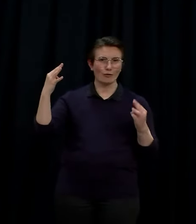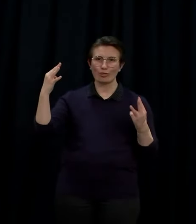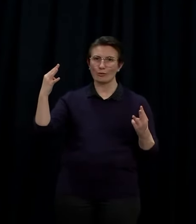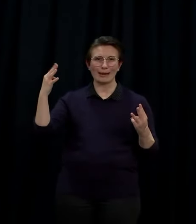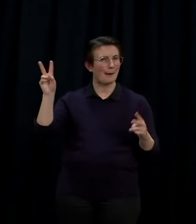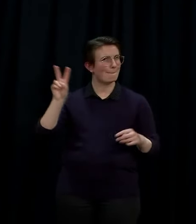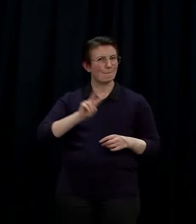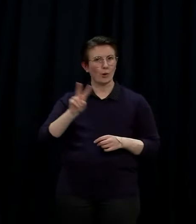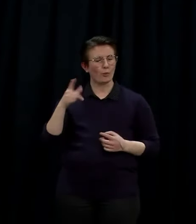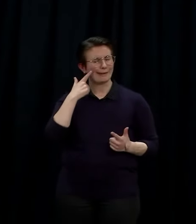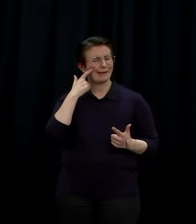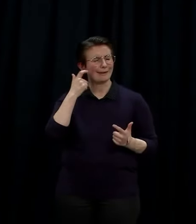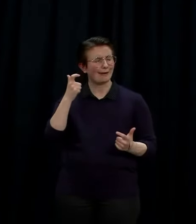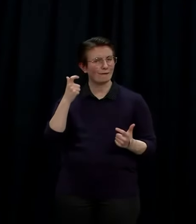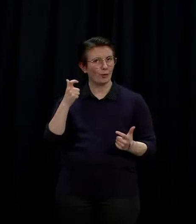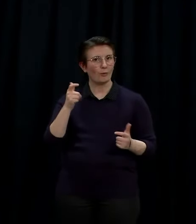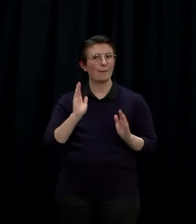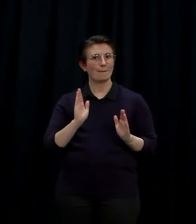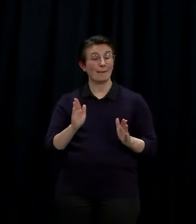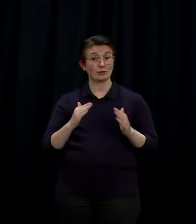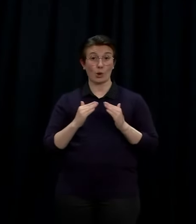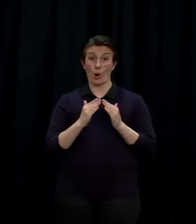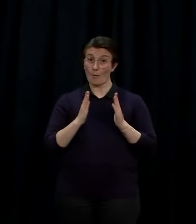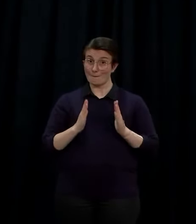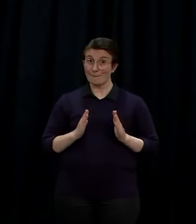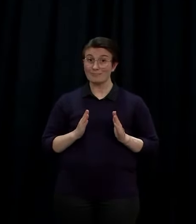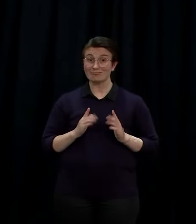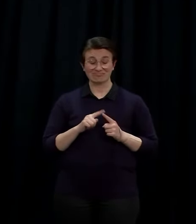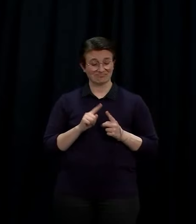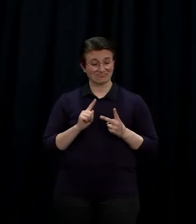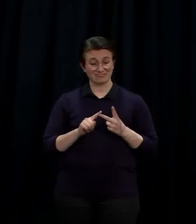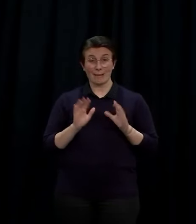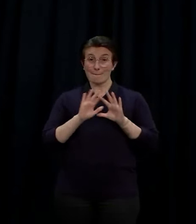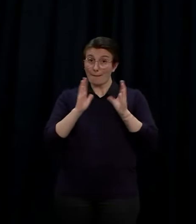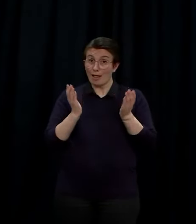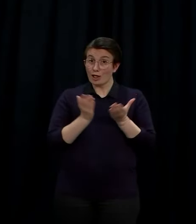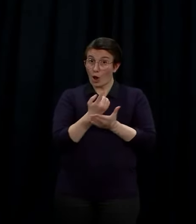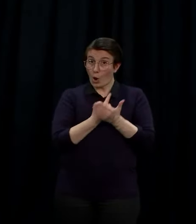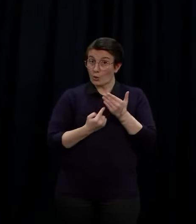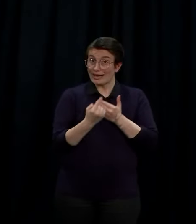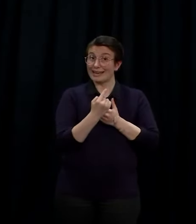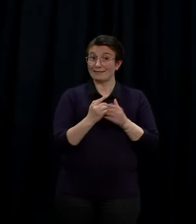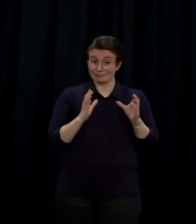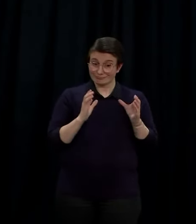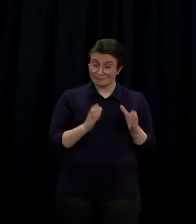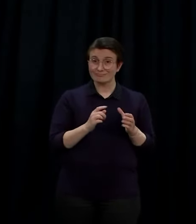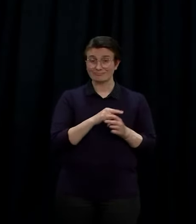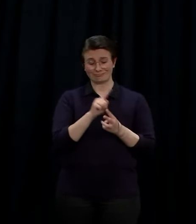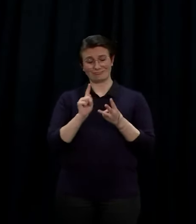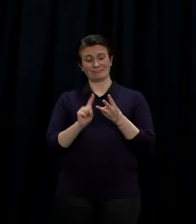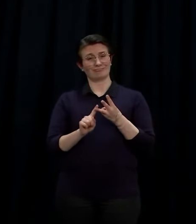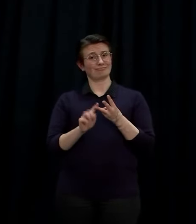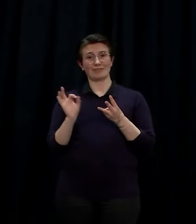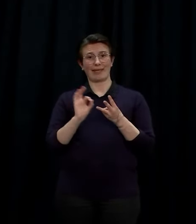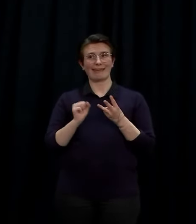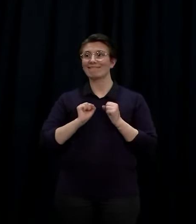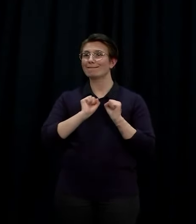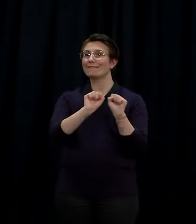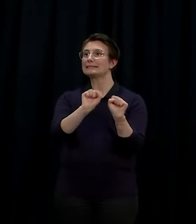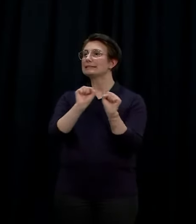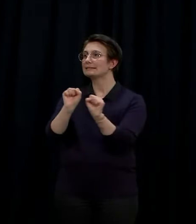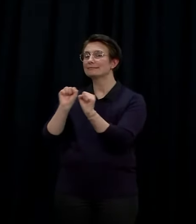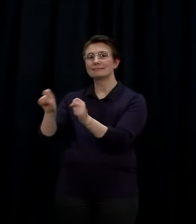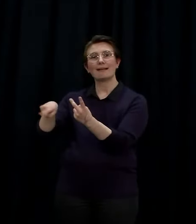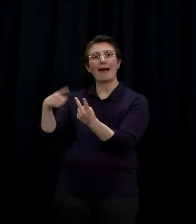your bubbles. You're not meant to have social contact. You're not meant to be visiting other people's houses. All of those really core fundamental things